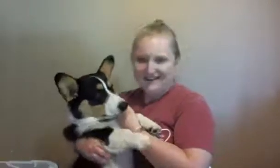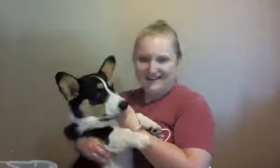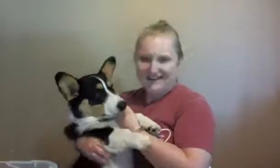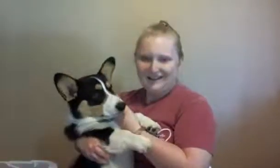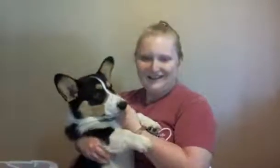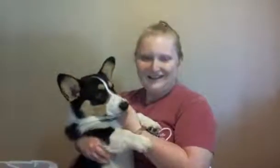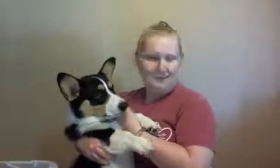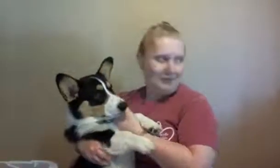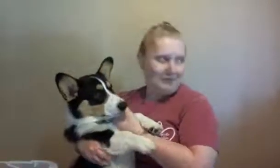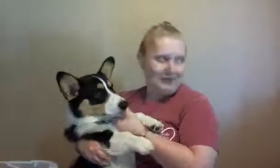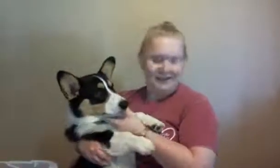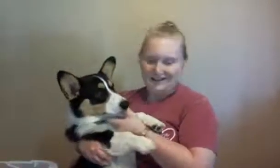a corgi puppy.